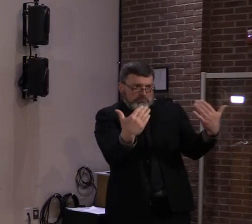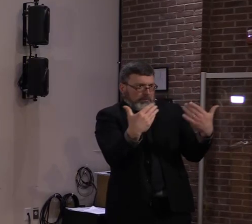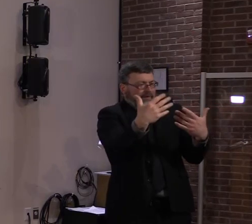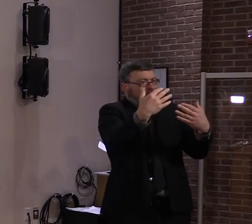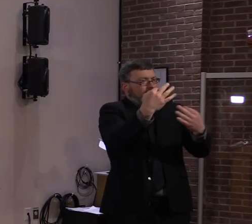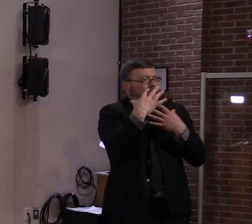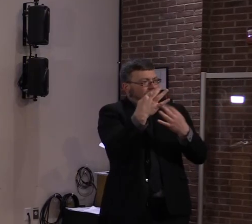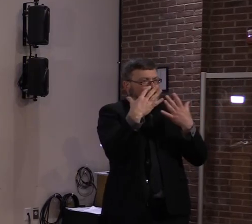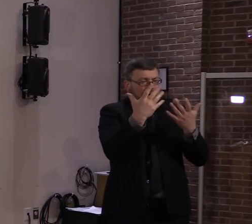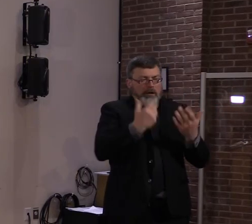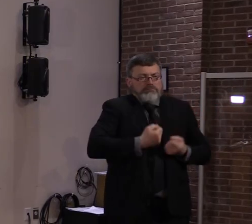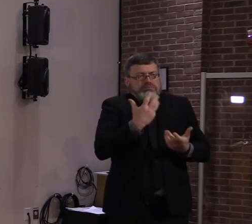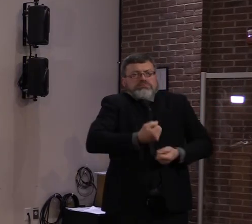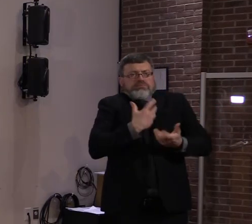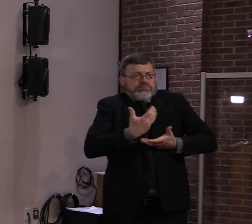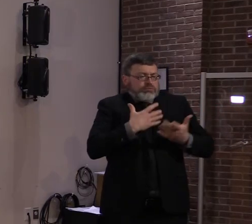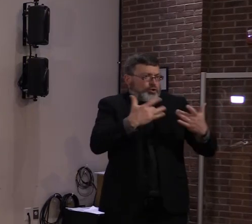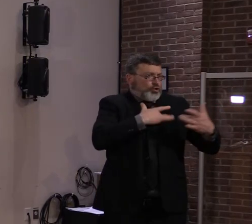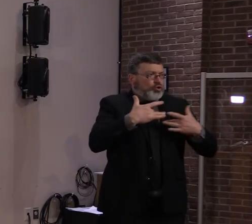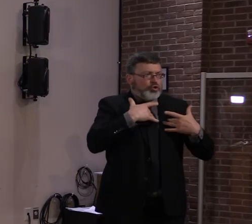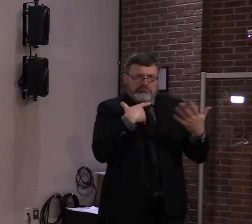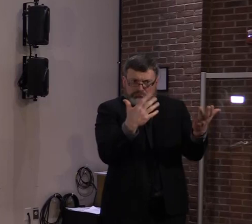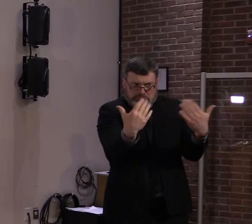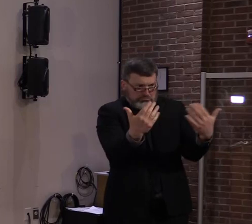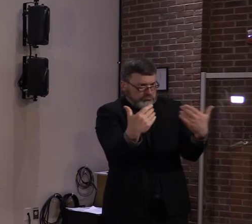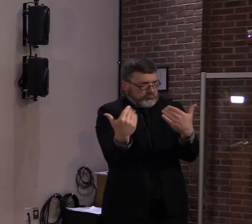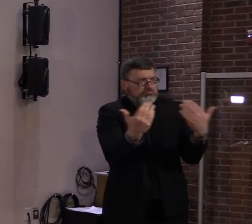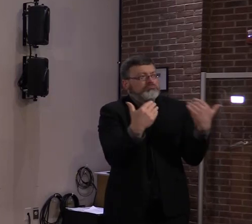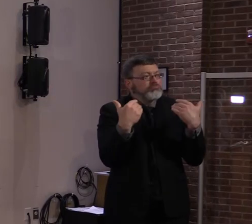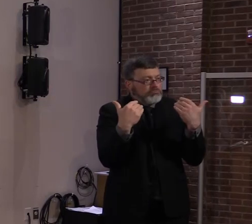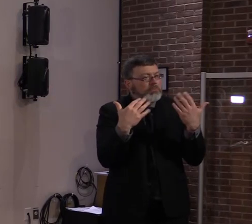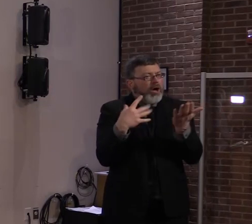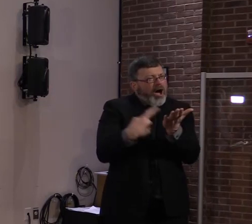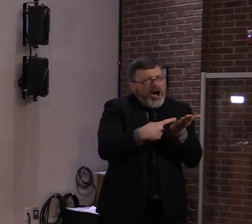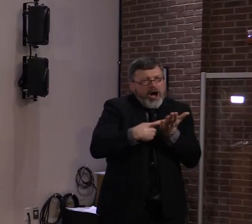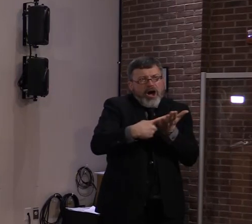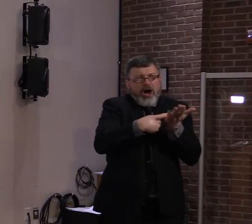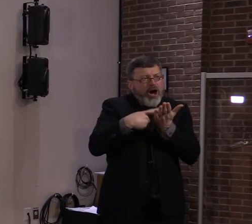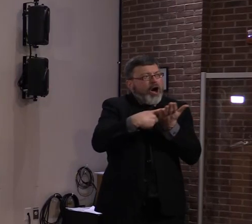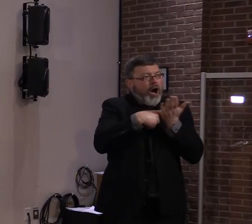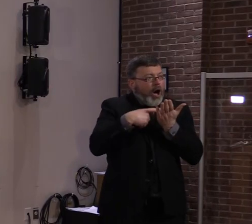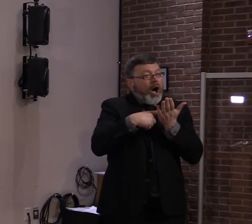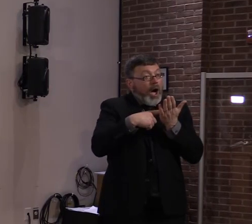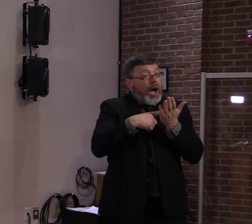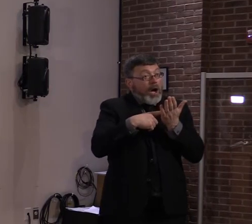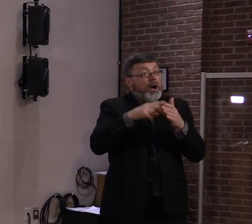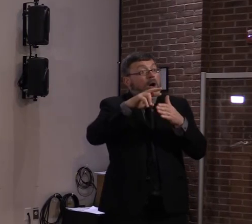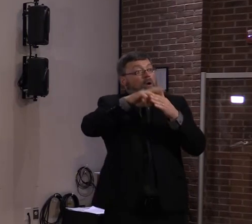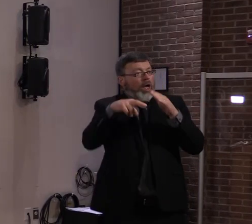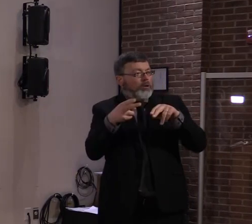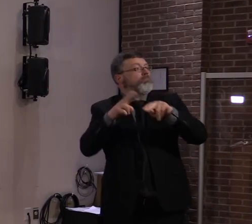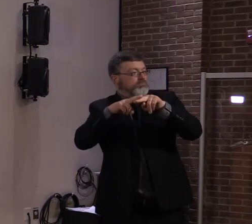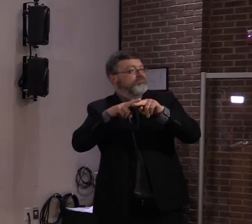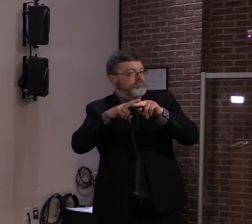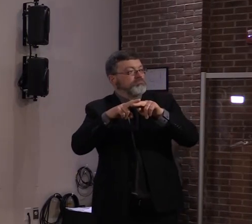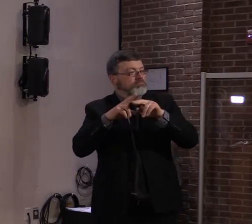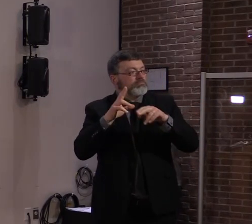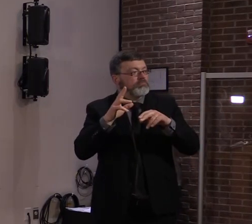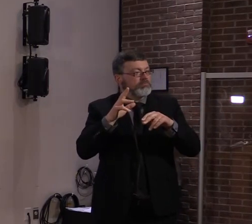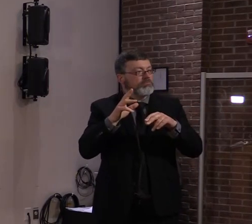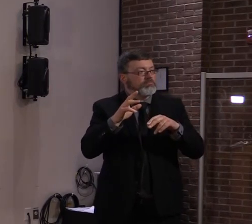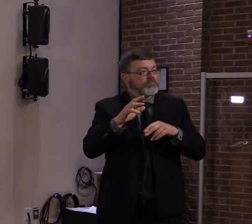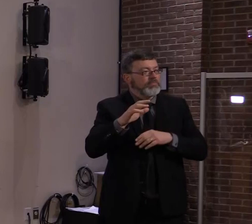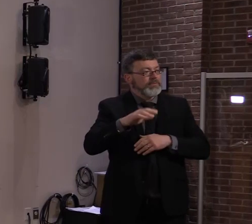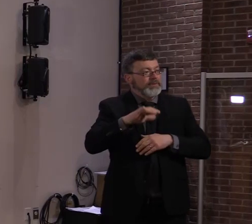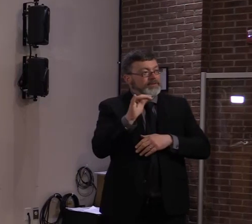we even interacted with those staff, a couple of them had interacted with each other